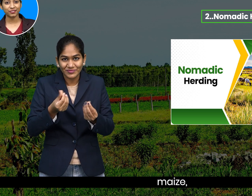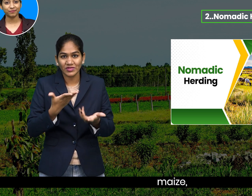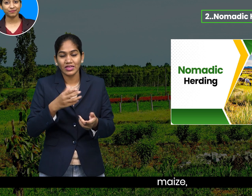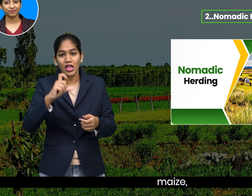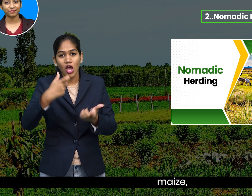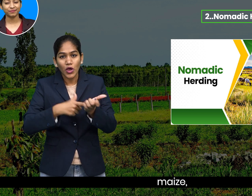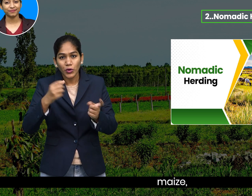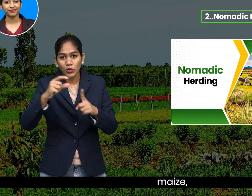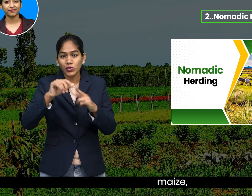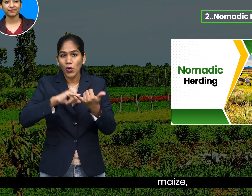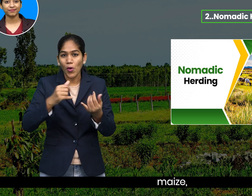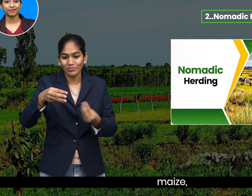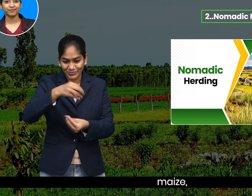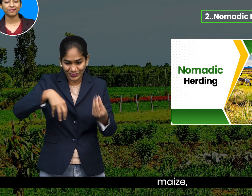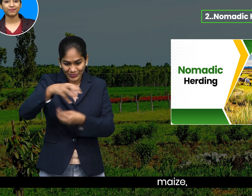maize,